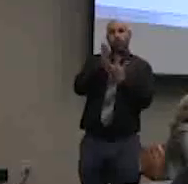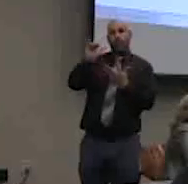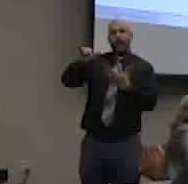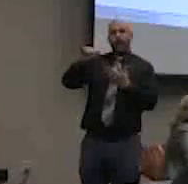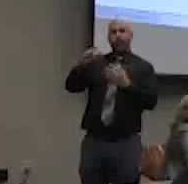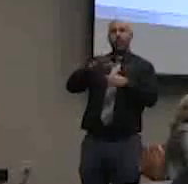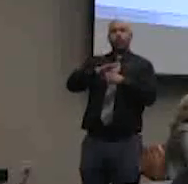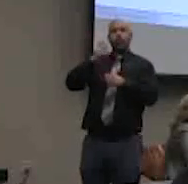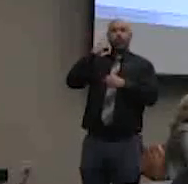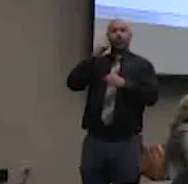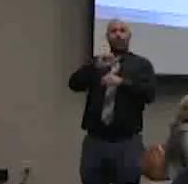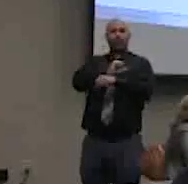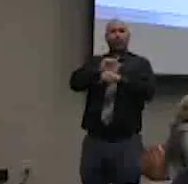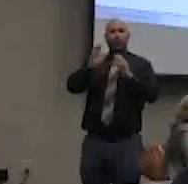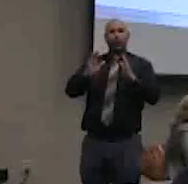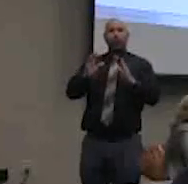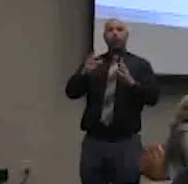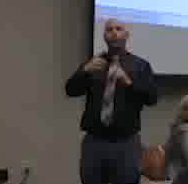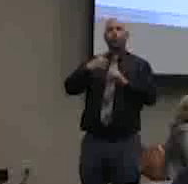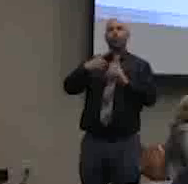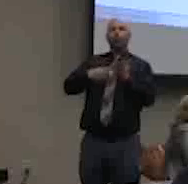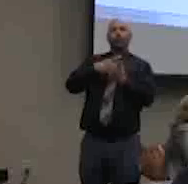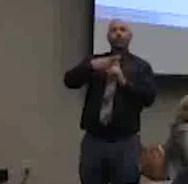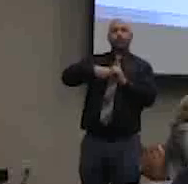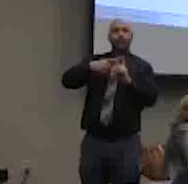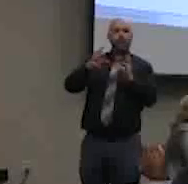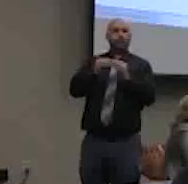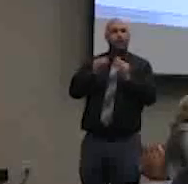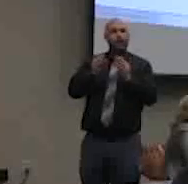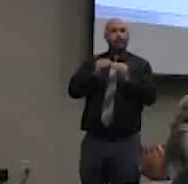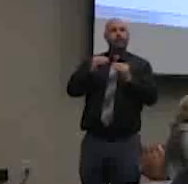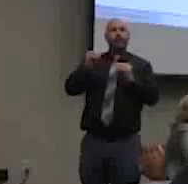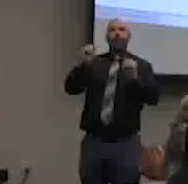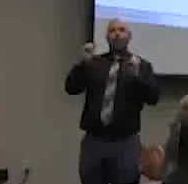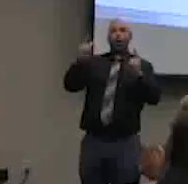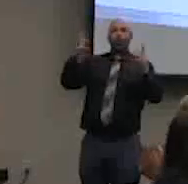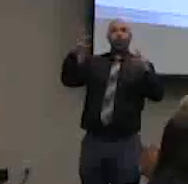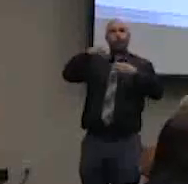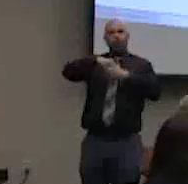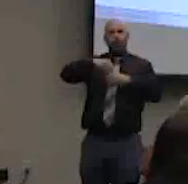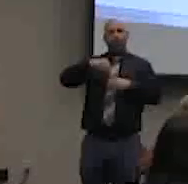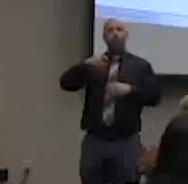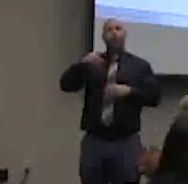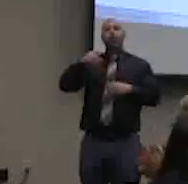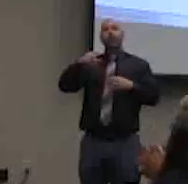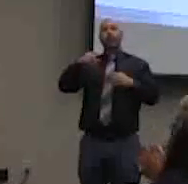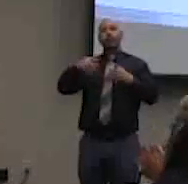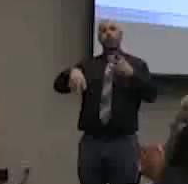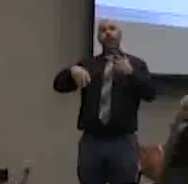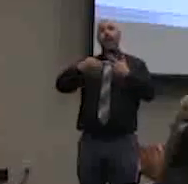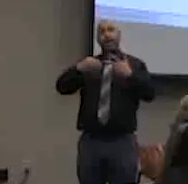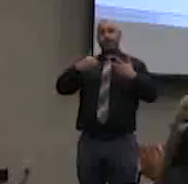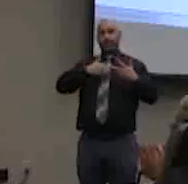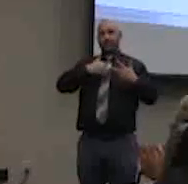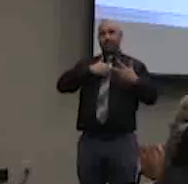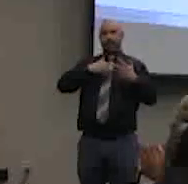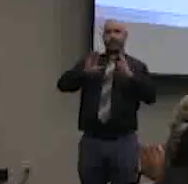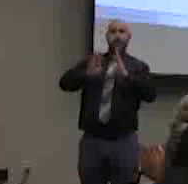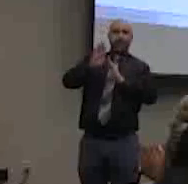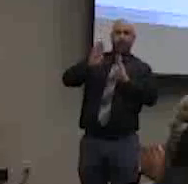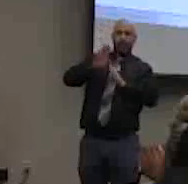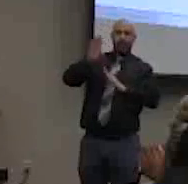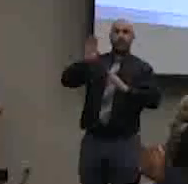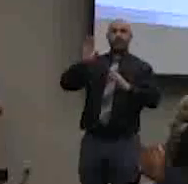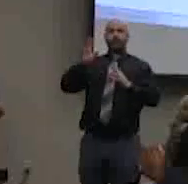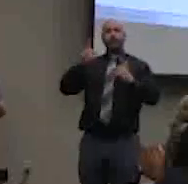meetings that come together once a month, everyone's at the table. And then you augment that with myself, Economic Development, major employers,